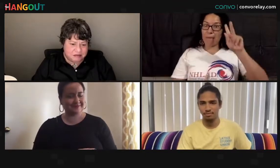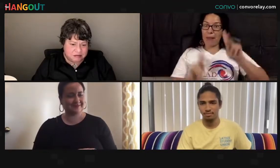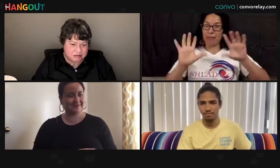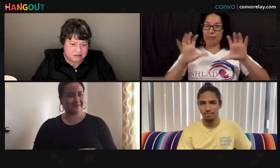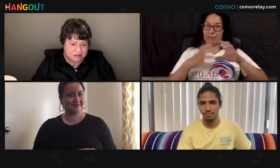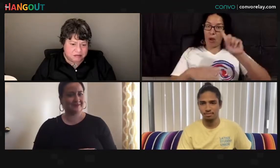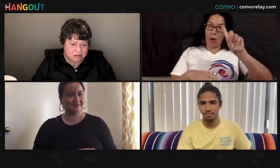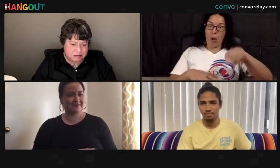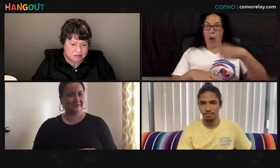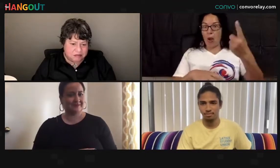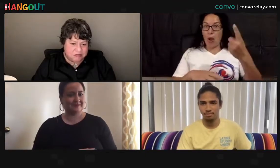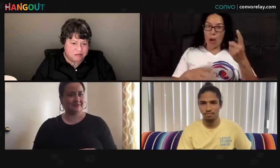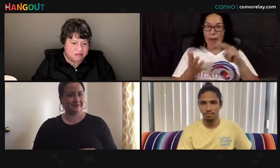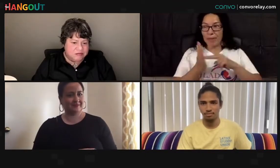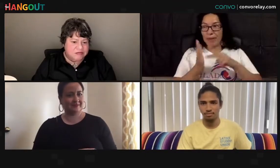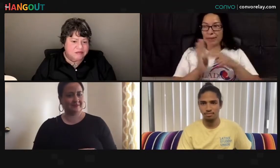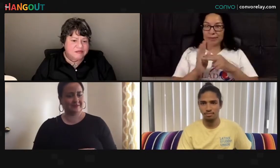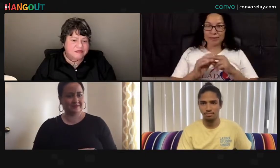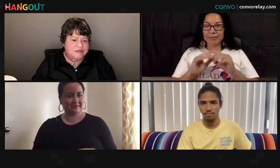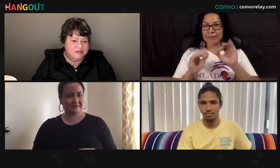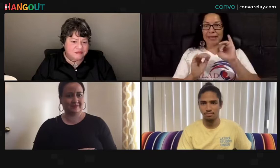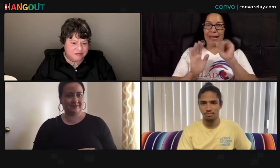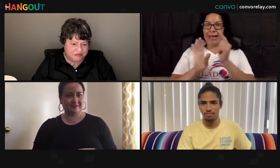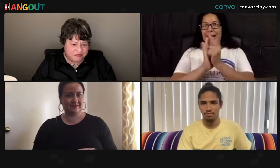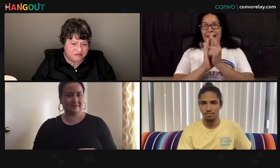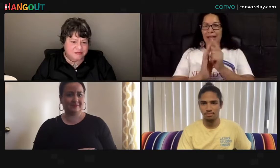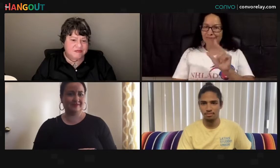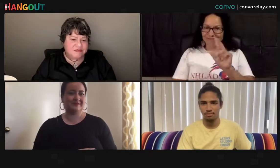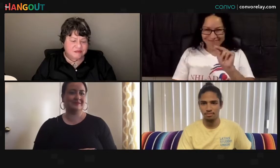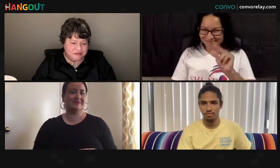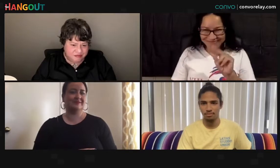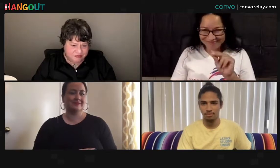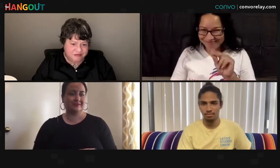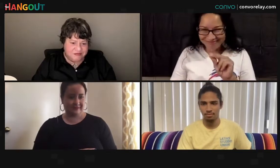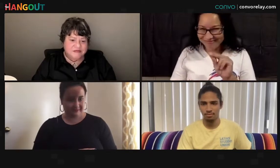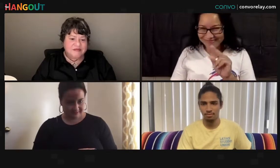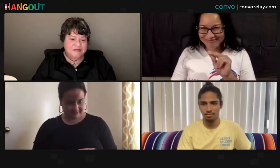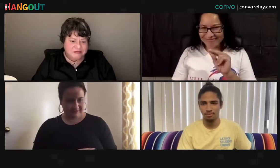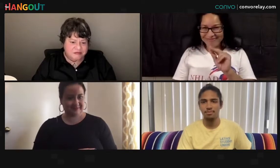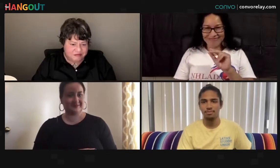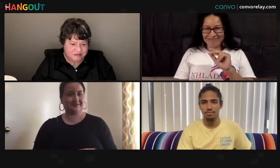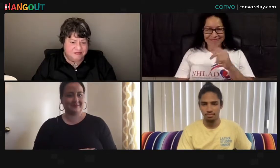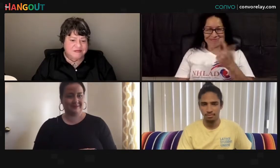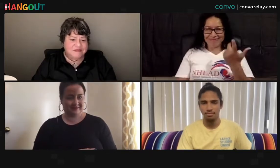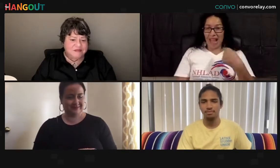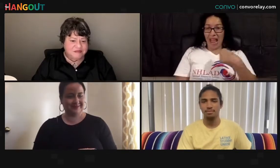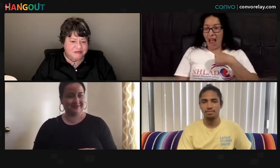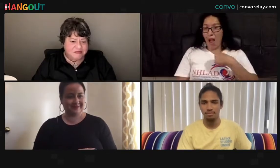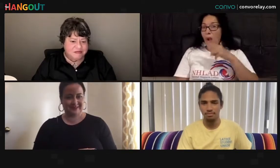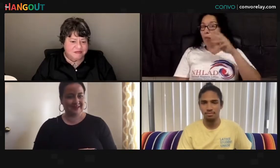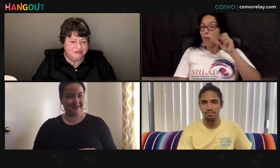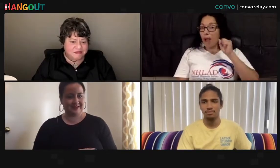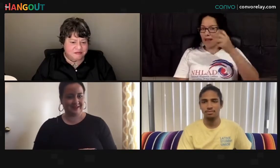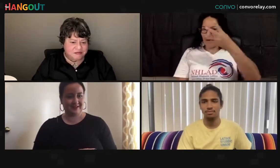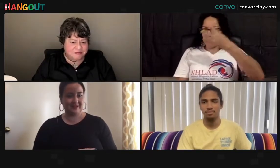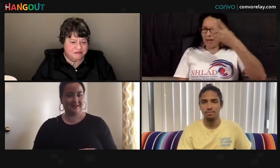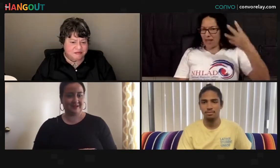that Mexican people, if you're Mexican, then you're just illegal? Is that what that means? I mean, that's not